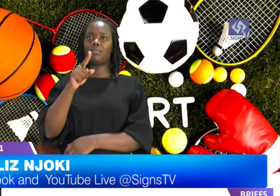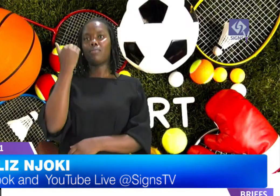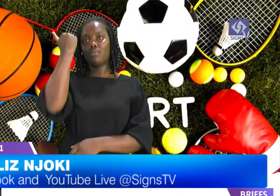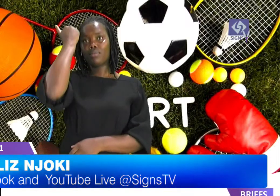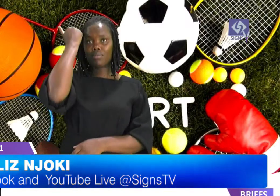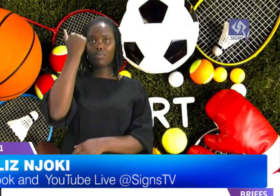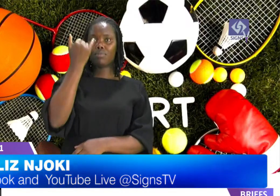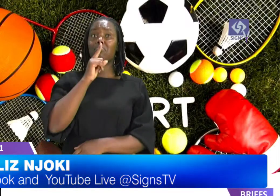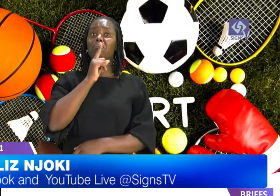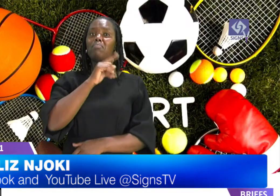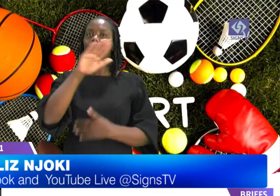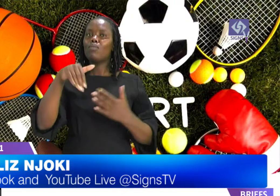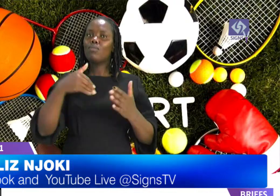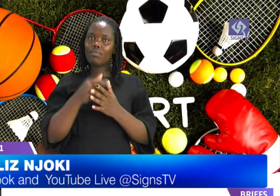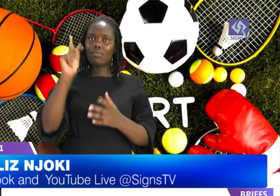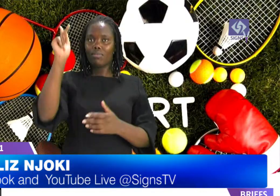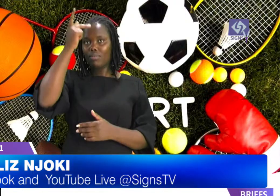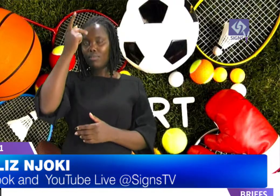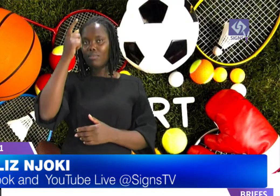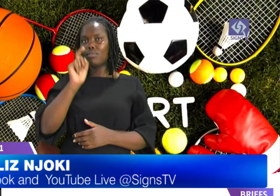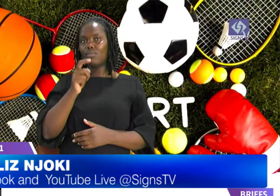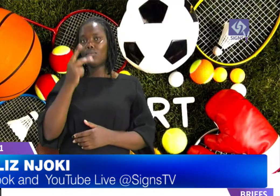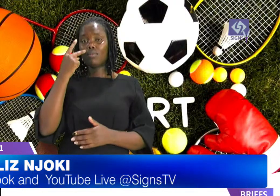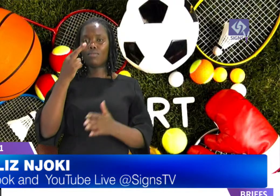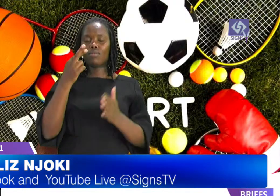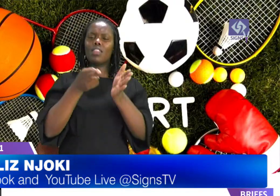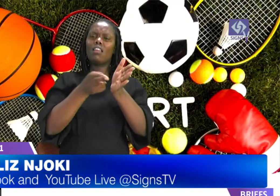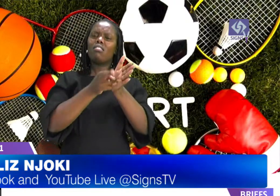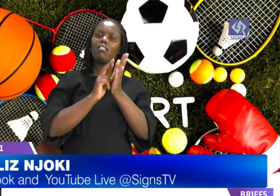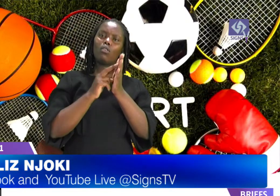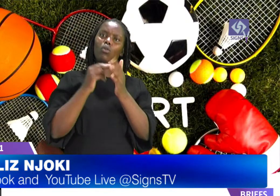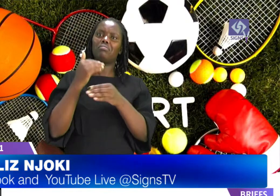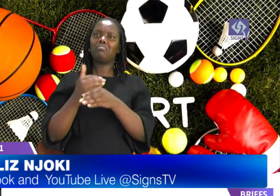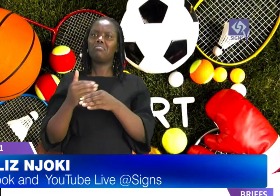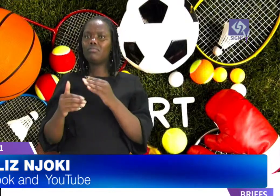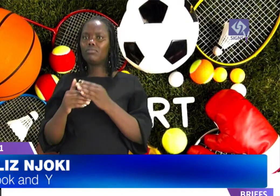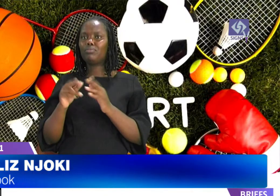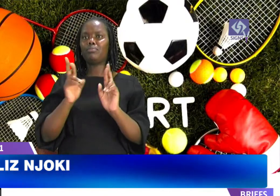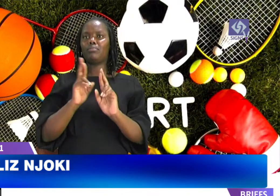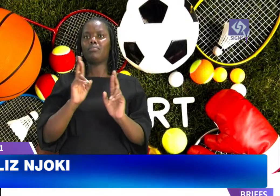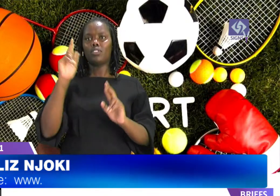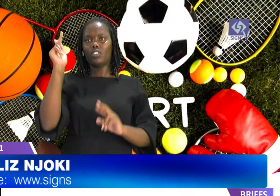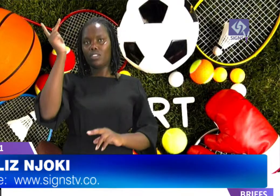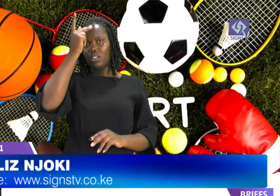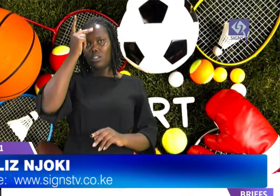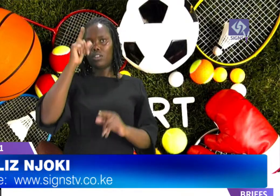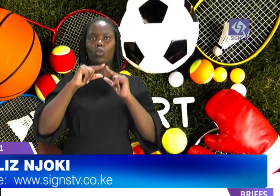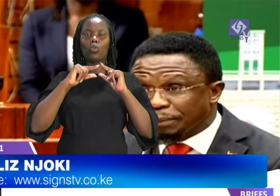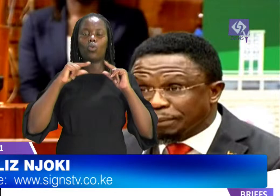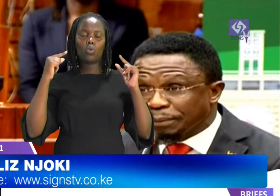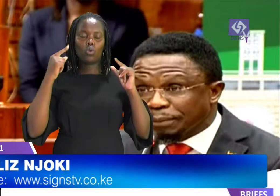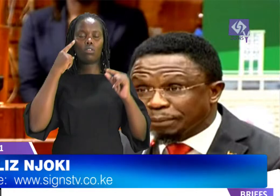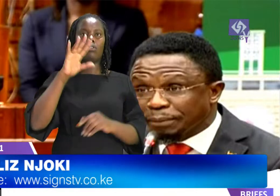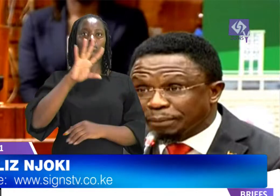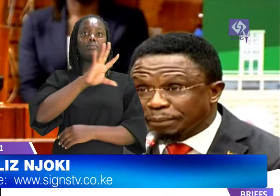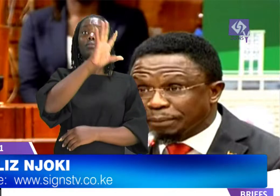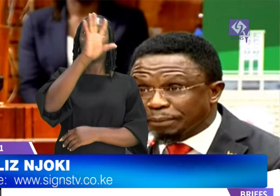Sports Cabinet Secretary Ababu Namwamba has assured Kenyans that all the required infrastructure will be ready